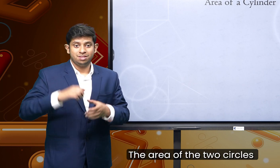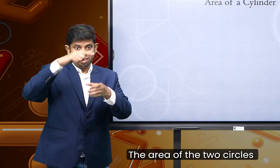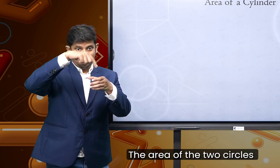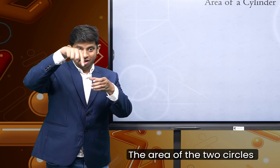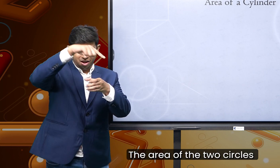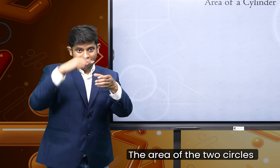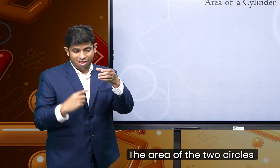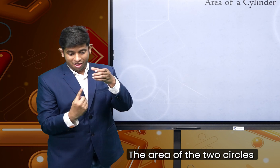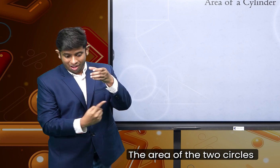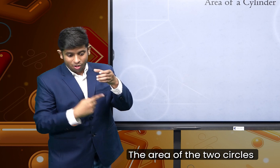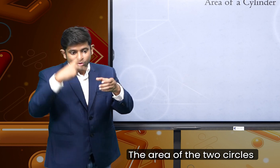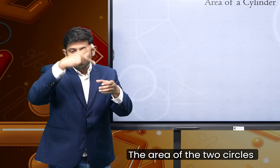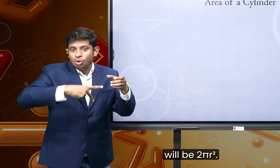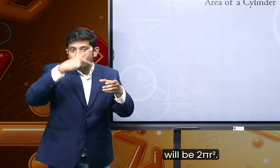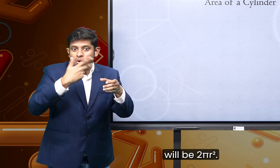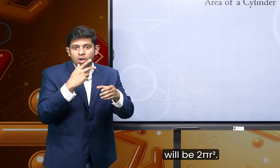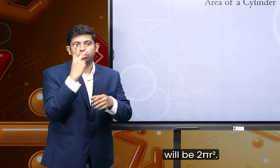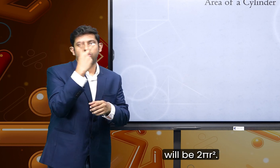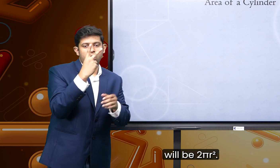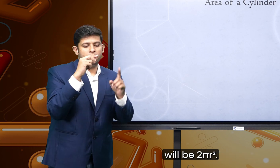The area of the two circles will be 2 pi r square.